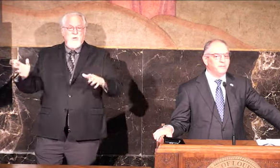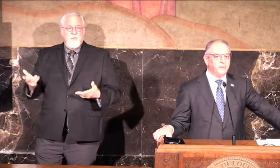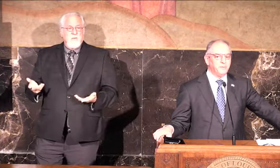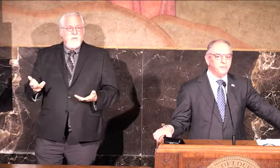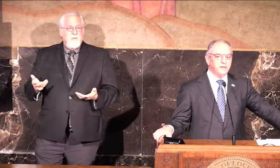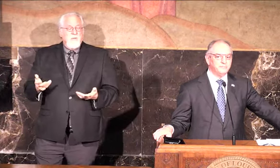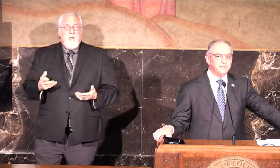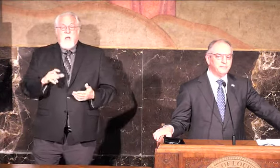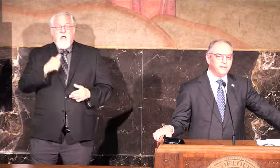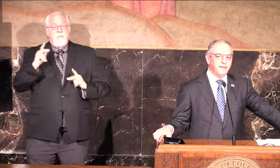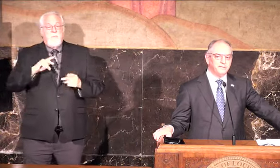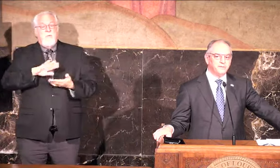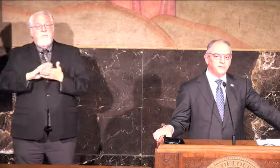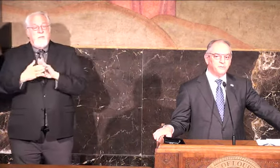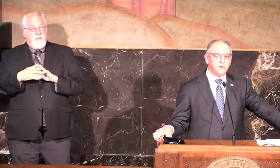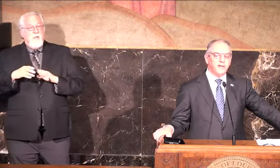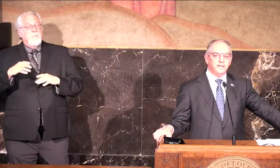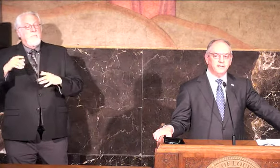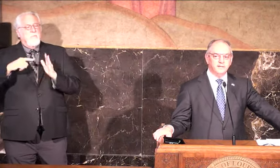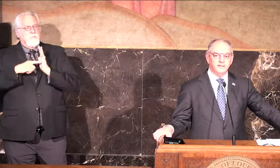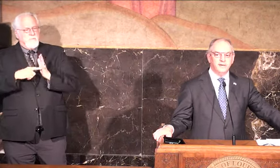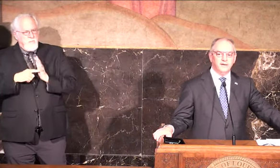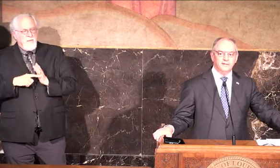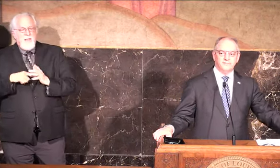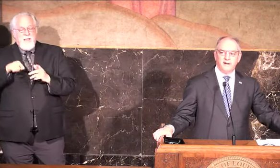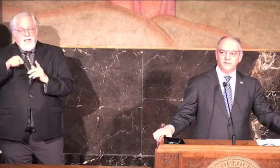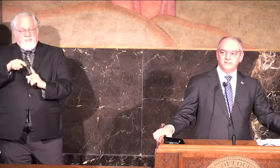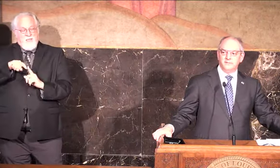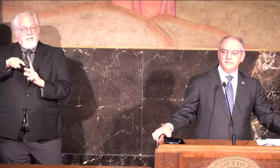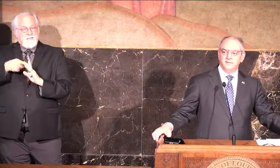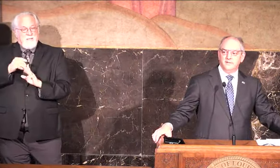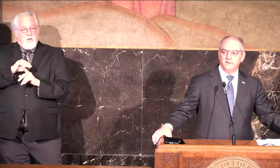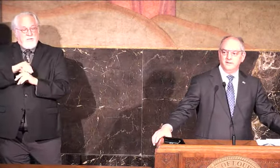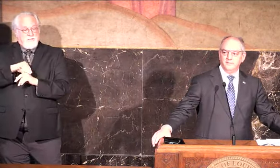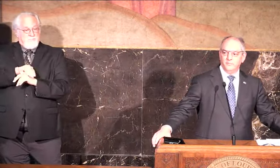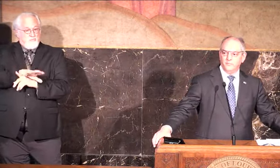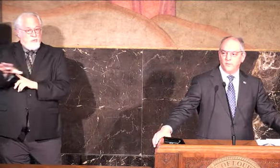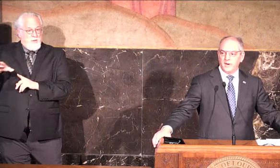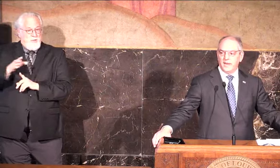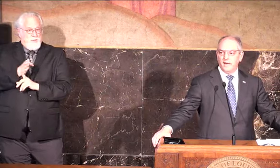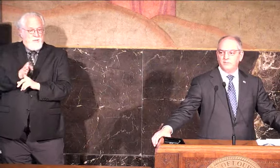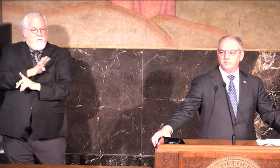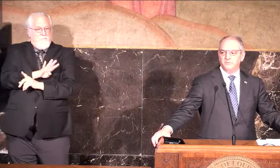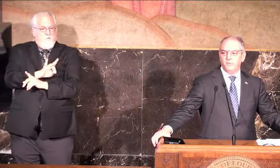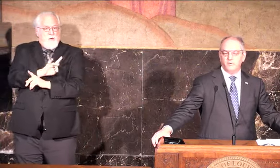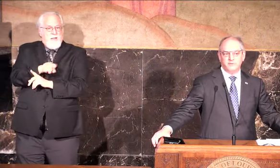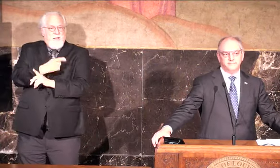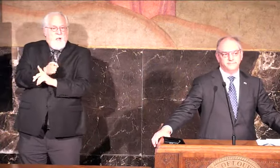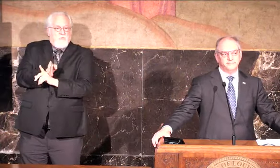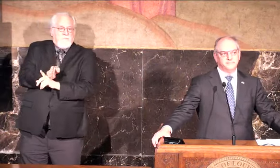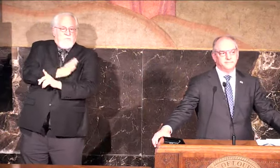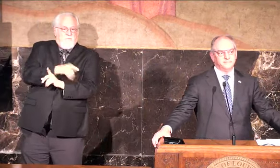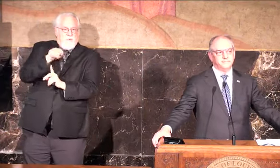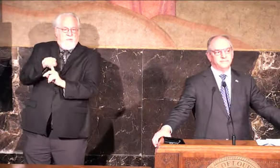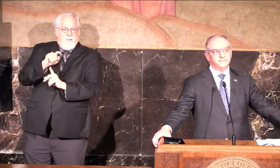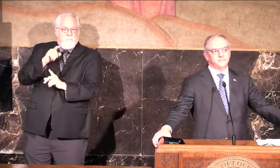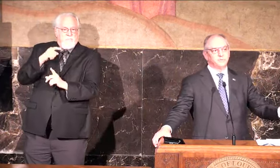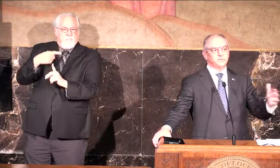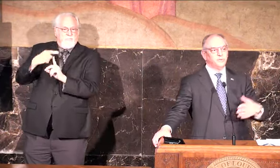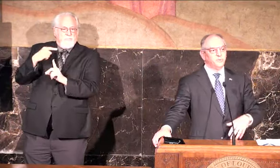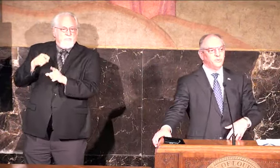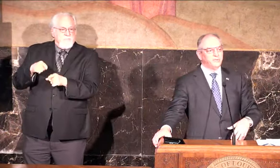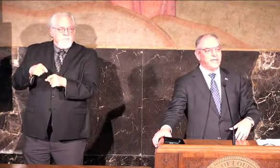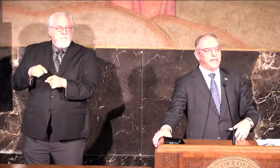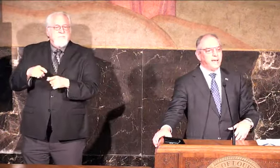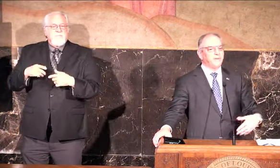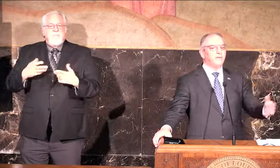And other people who become symptomatic started spreading the virus 48 hours before.